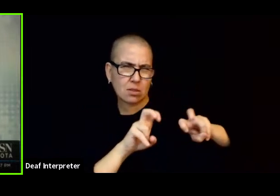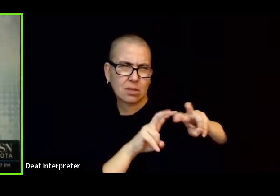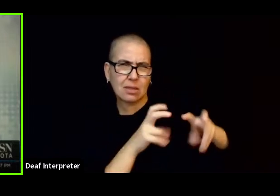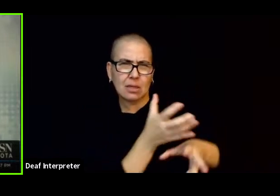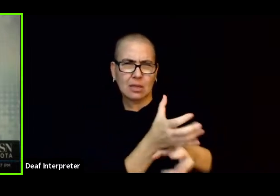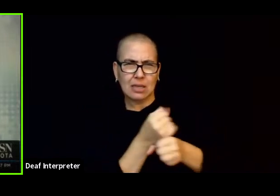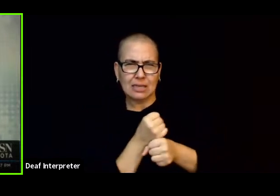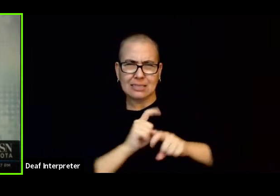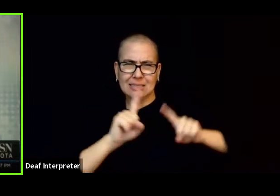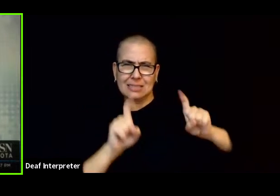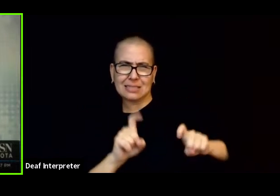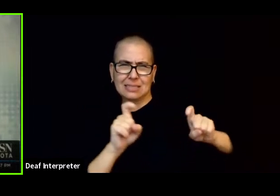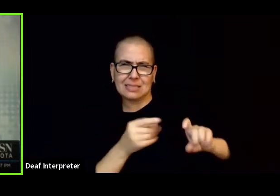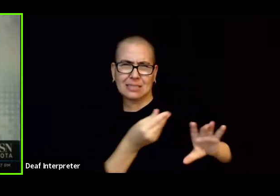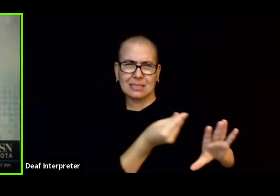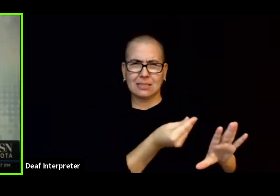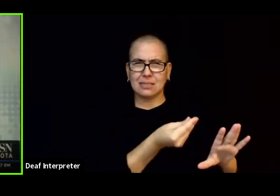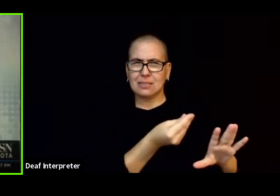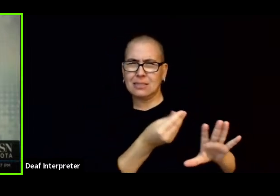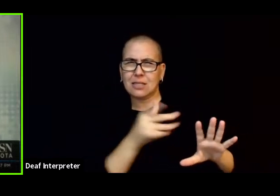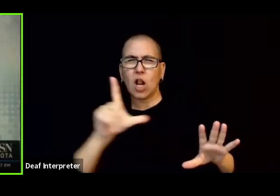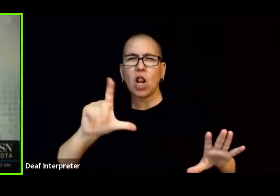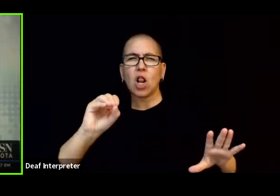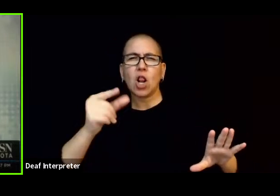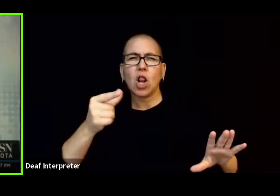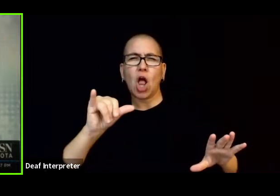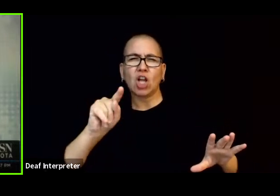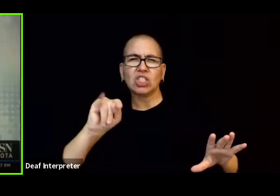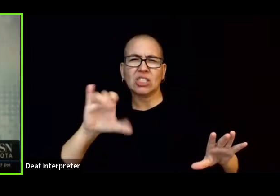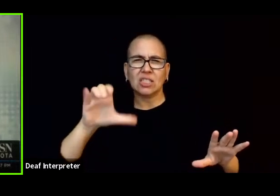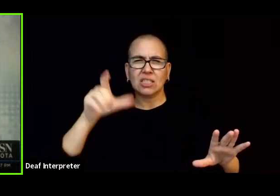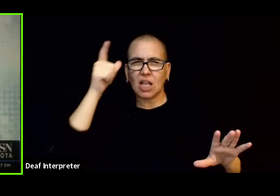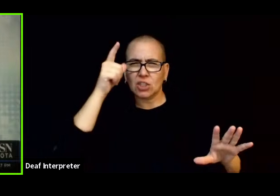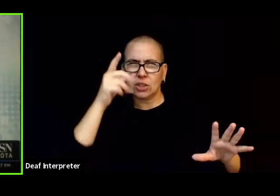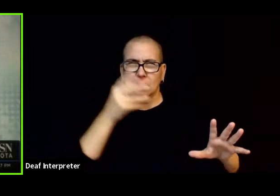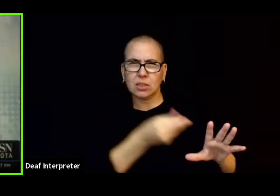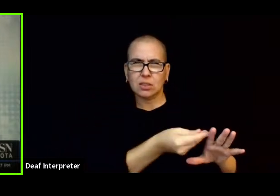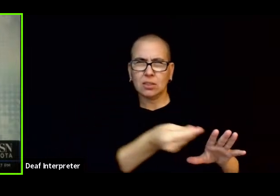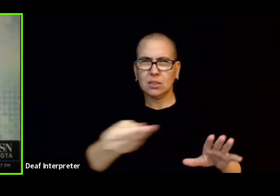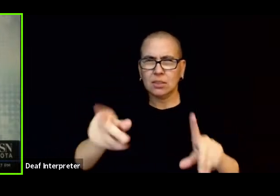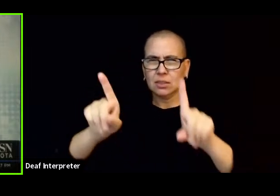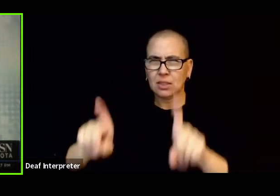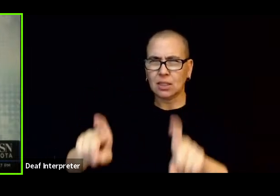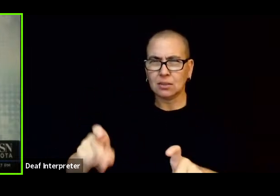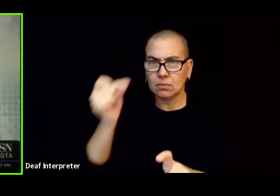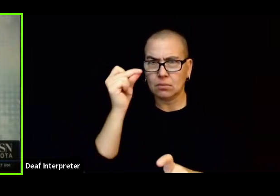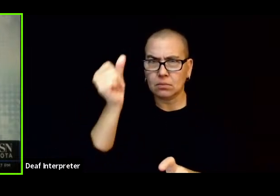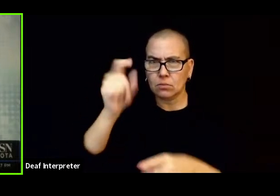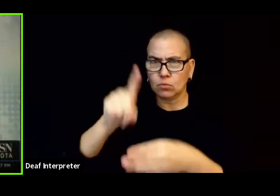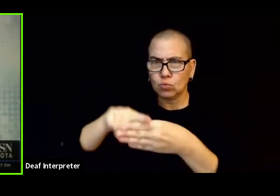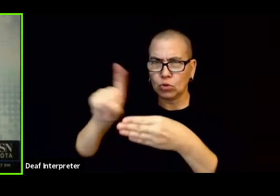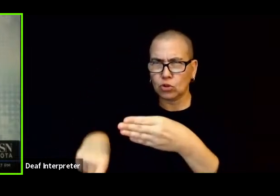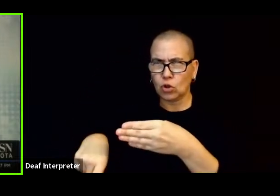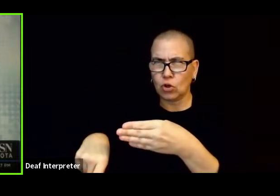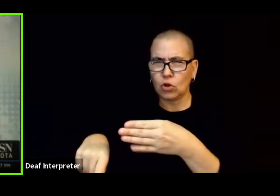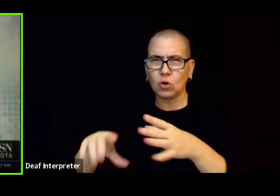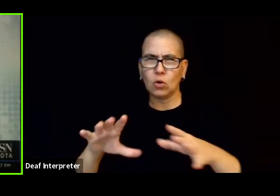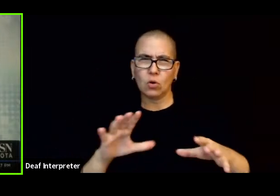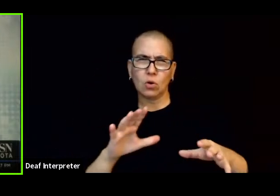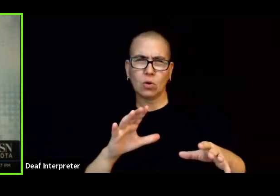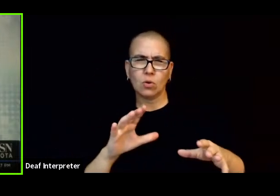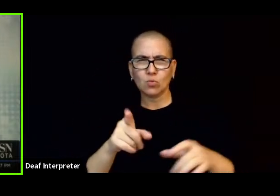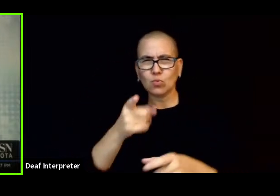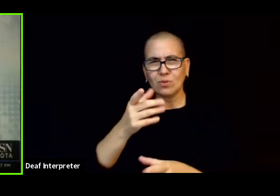take advantage of the capacity that's there, because we have more capacity in the system right now. Getting the